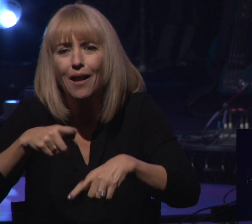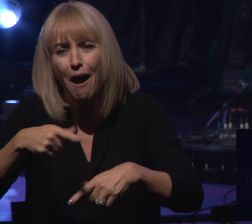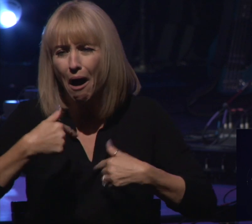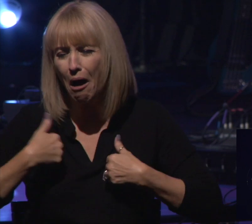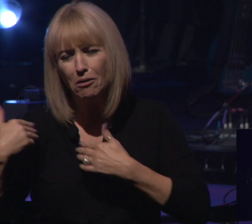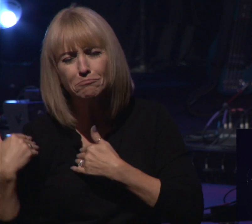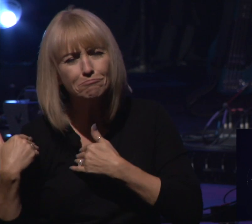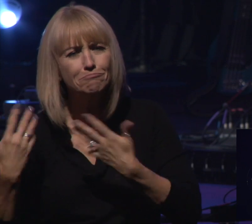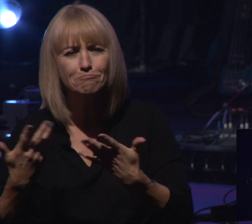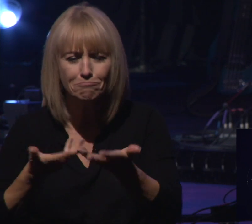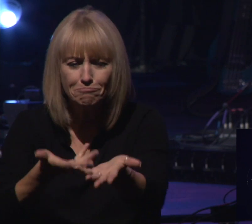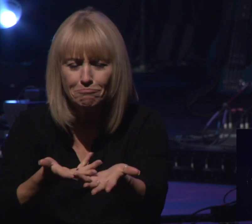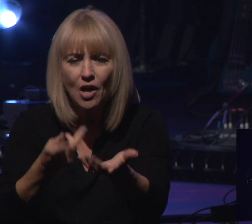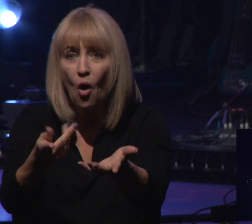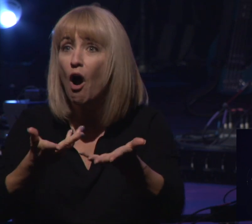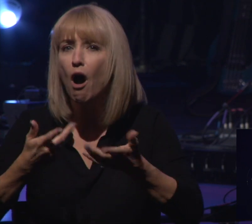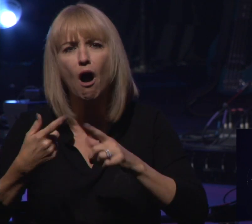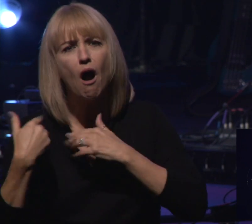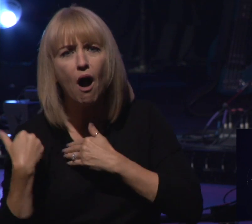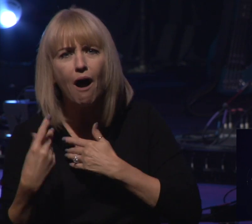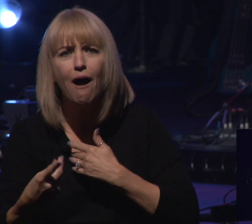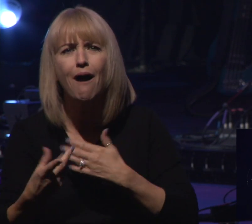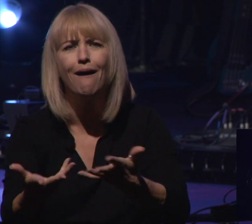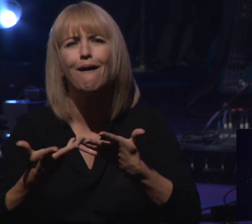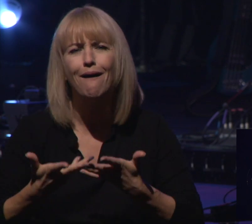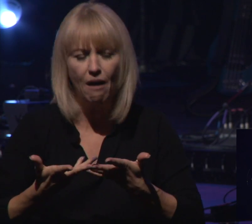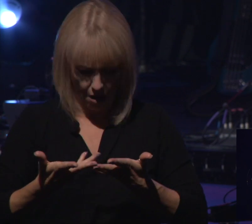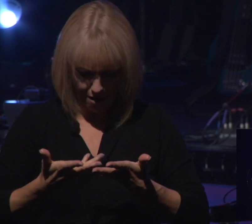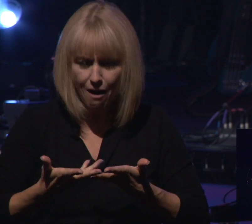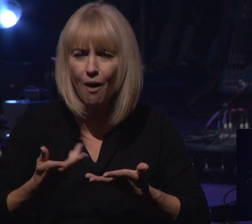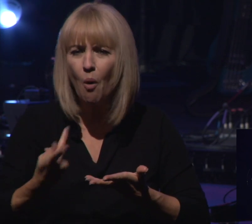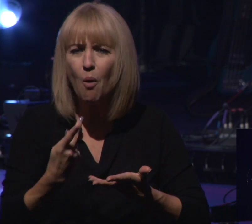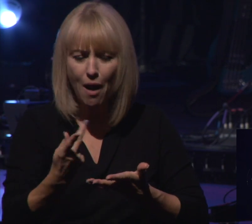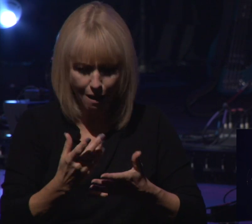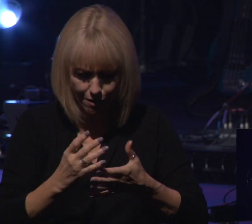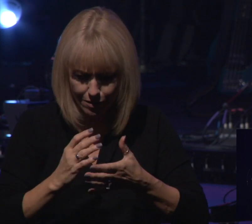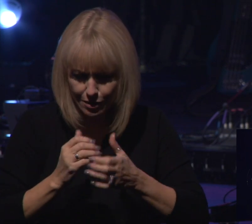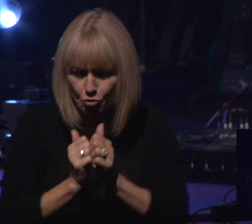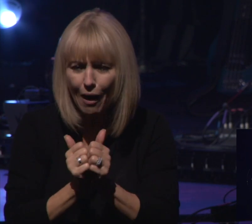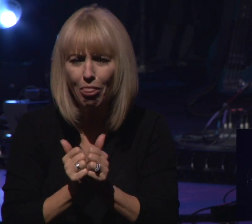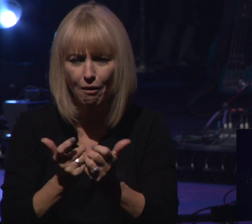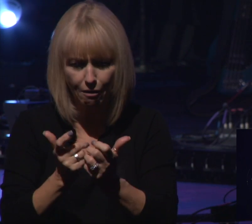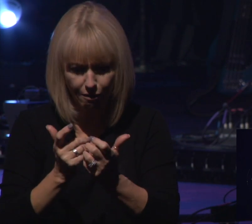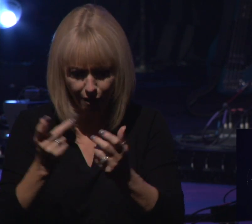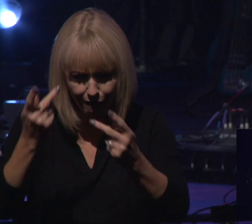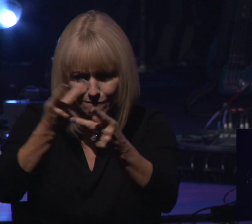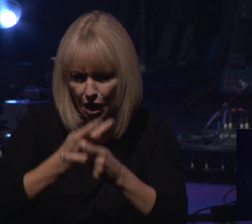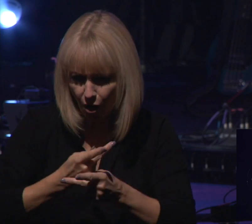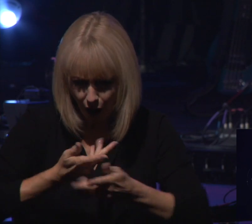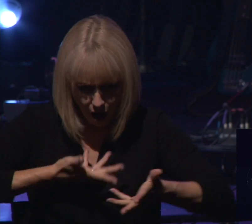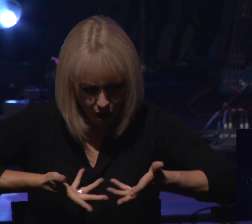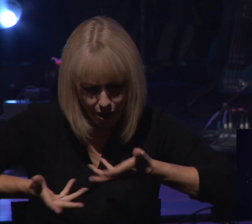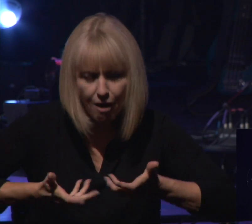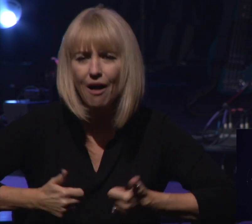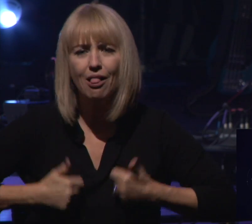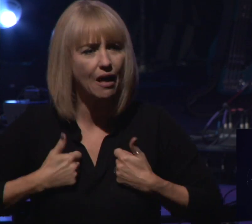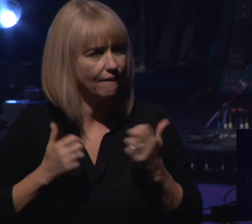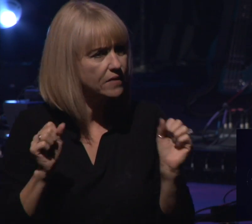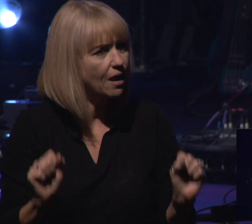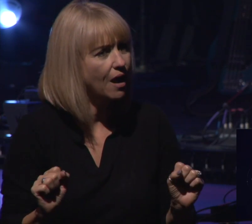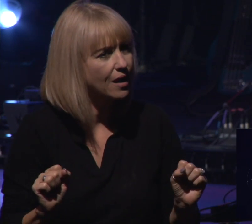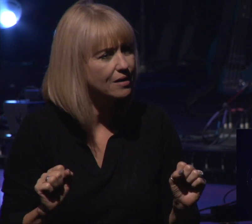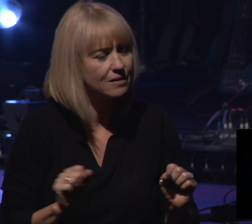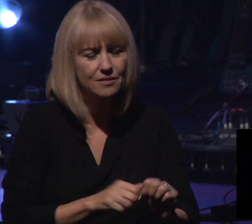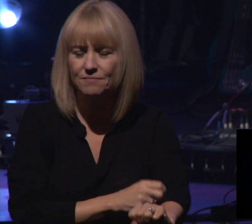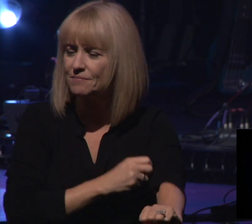with you, you share your burdens with me, and together we're going to figure out this thing called life together. A healthy